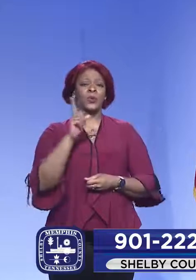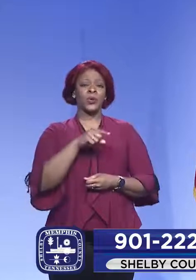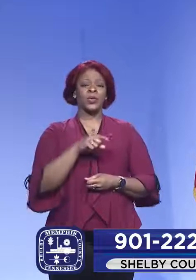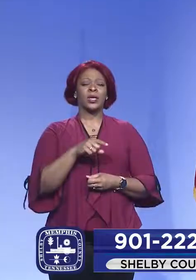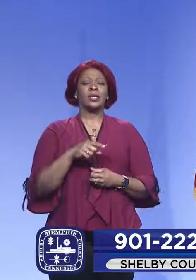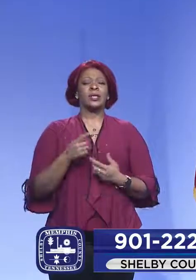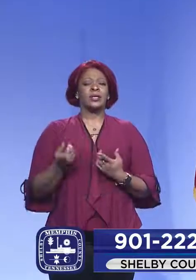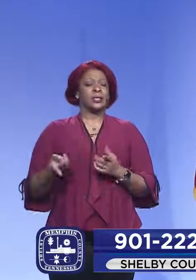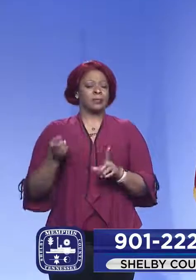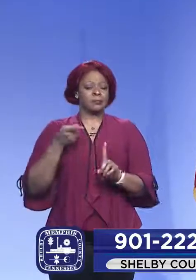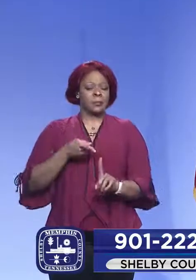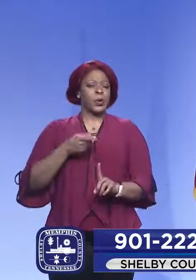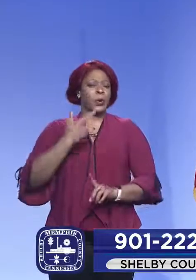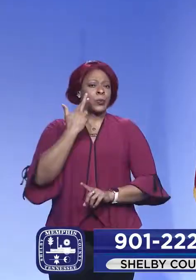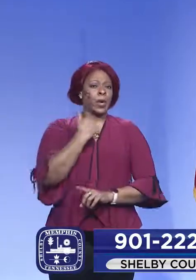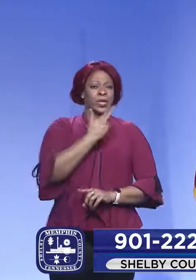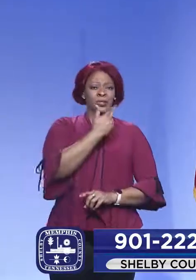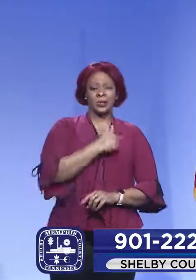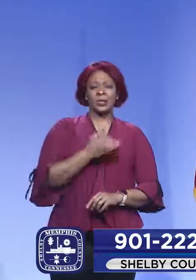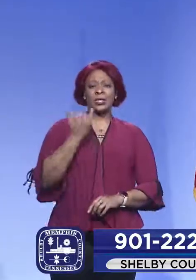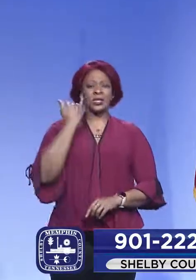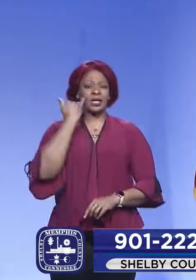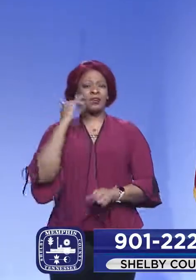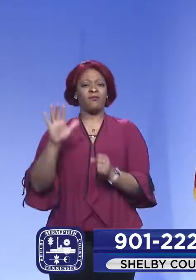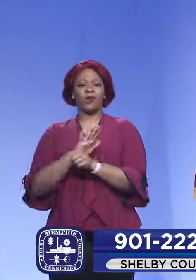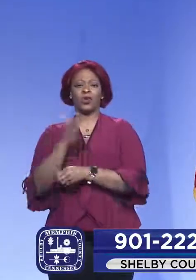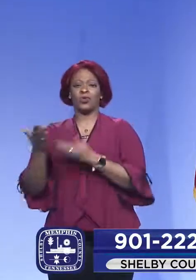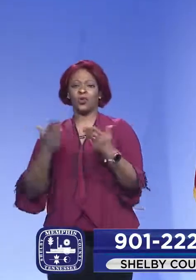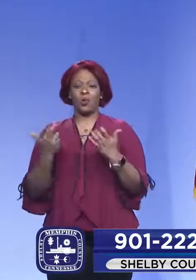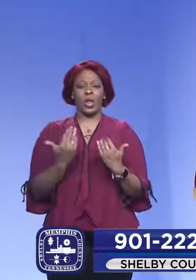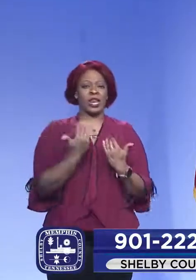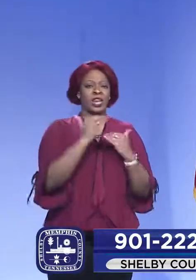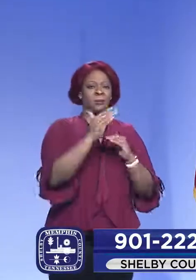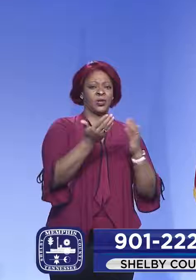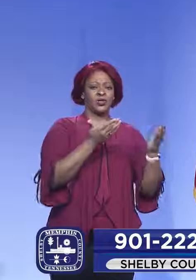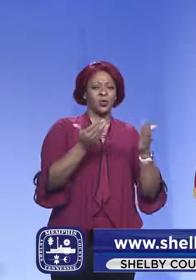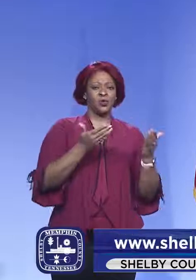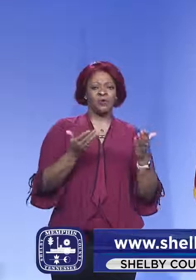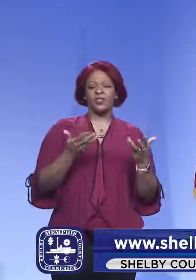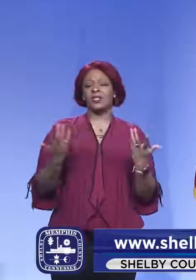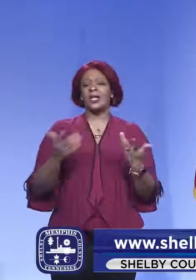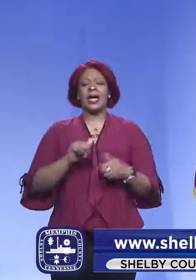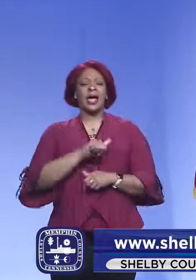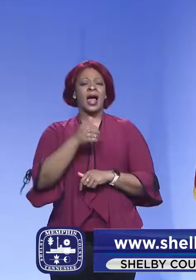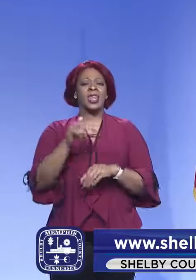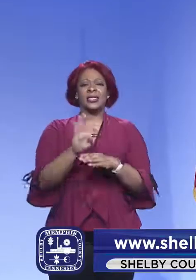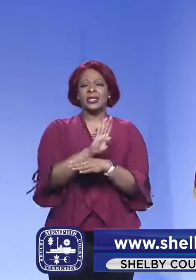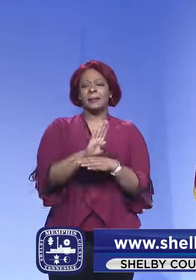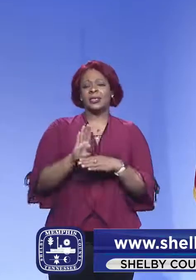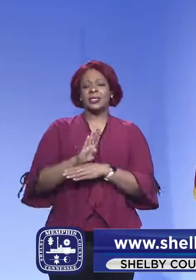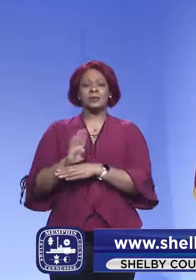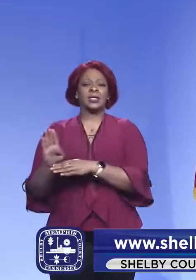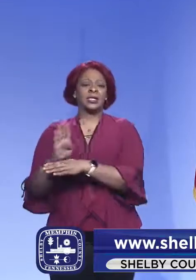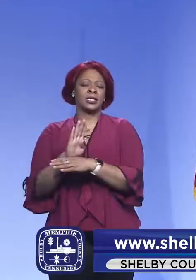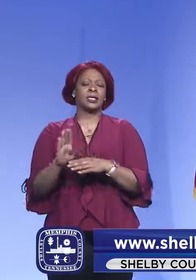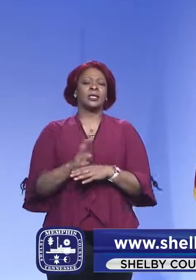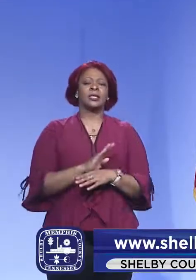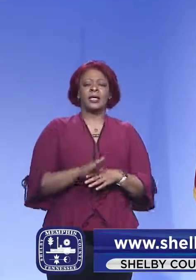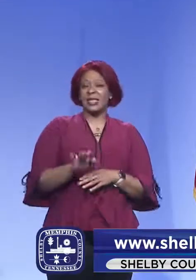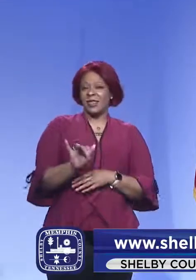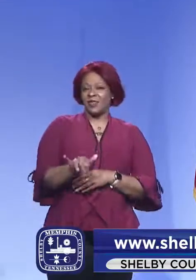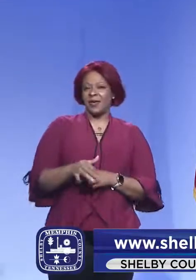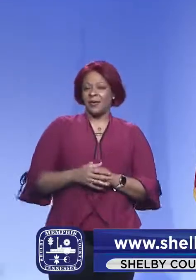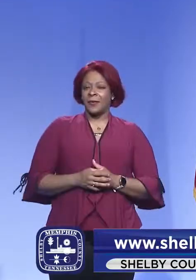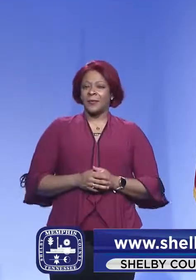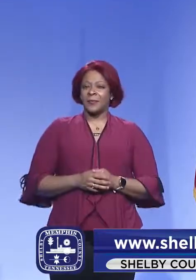it comes to restaurants, whether they're full service or limited service or other establishments, is